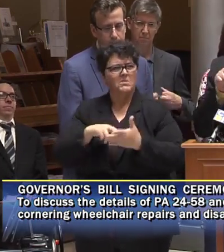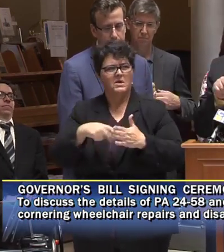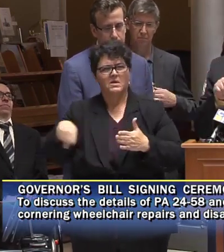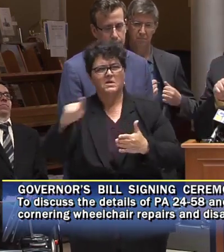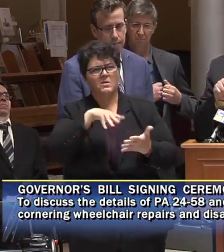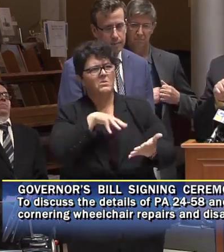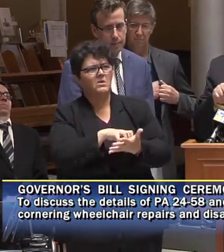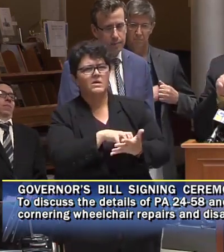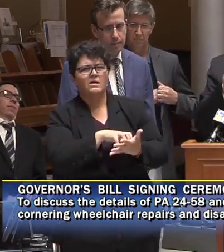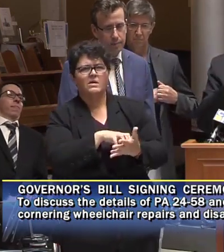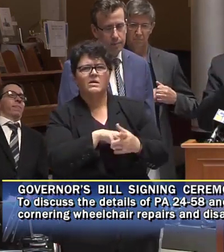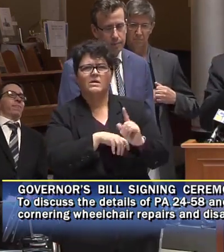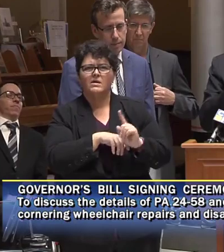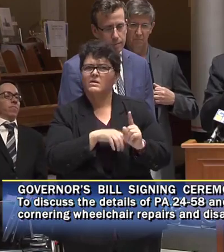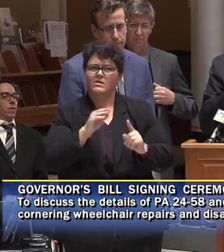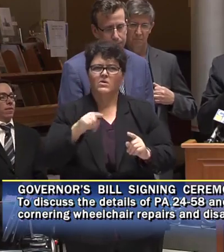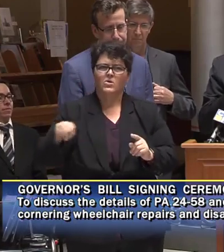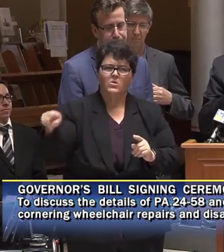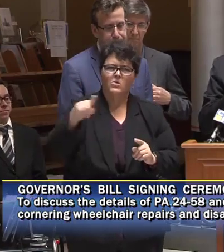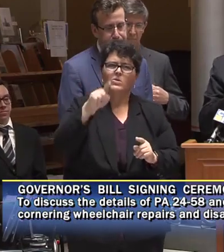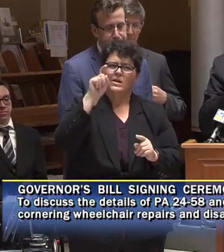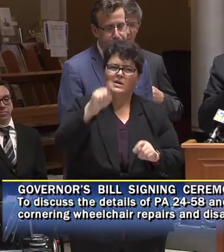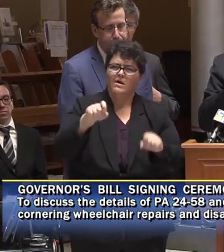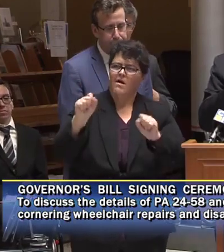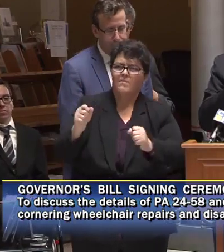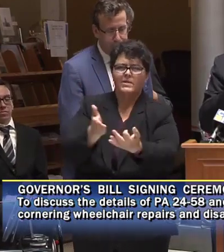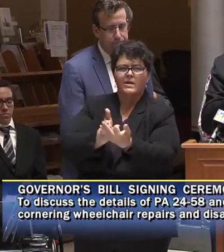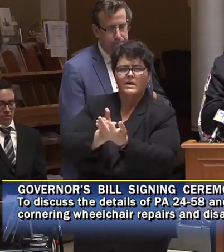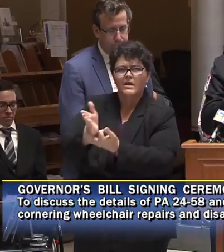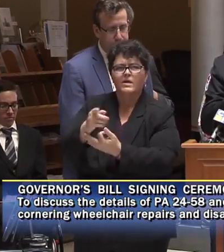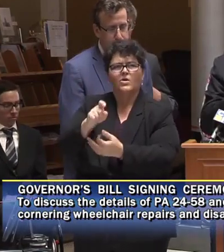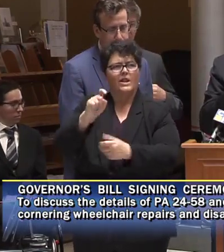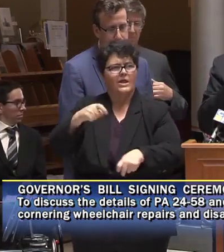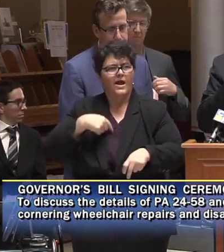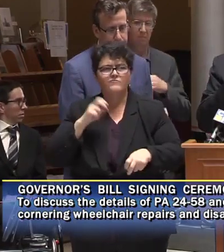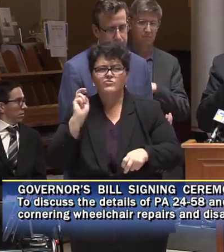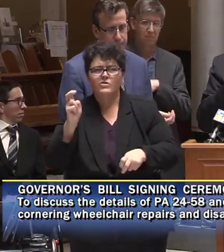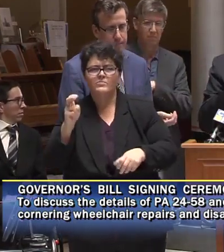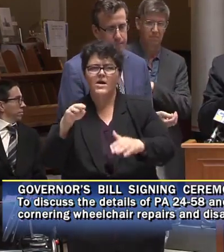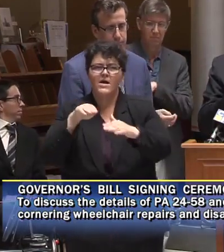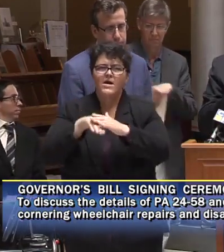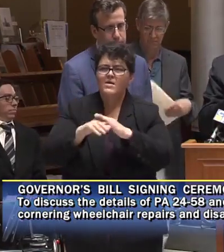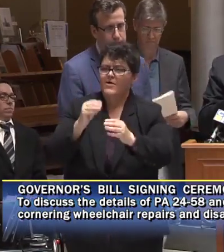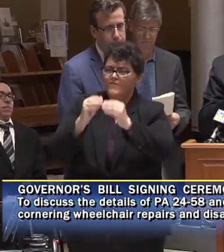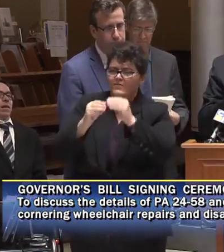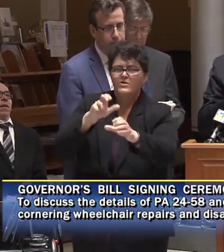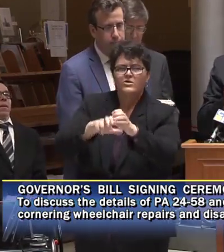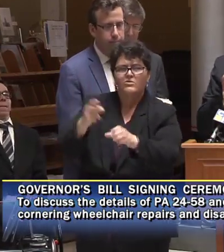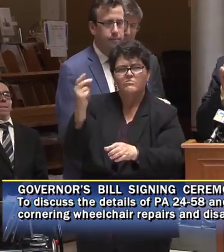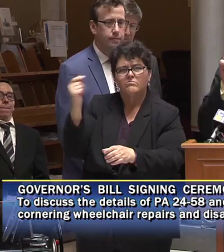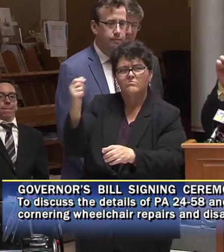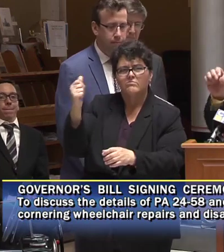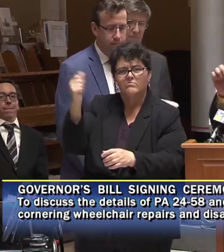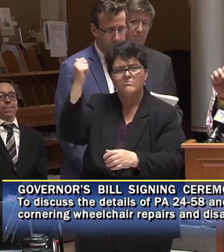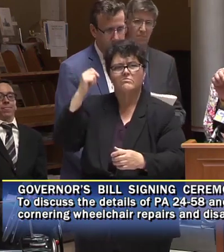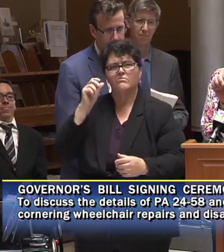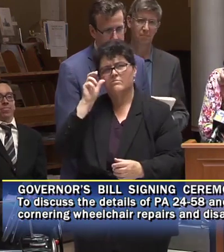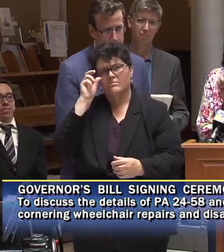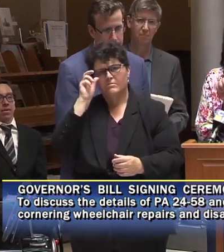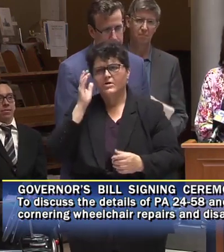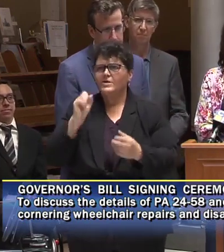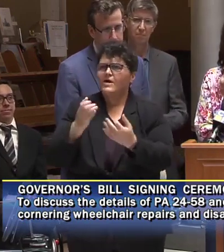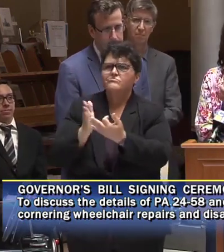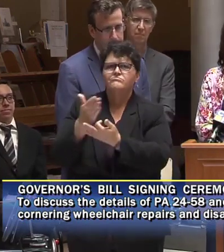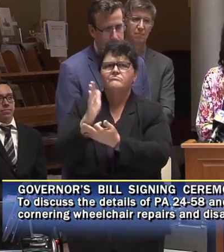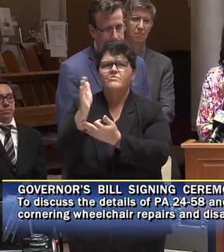your mobility. You need to be able to have your chairs fixed, your ways to get around, so you can be productive people